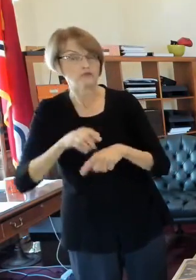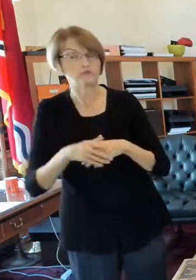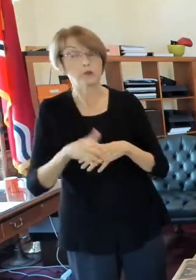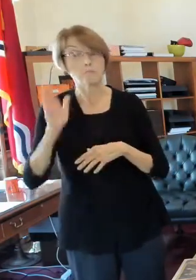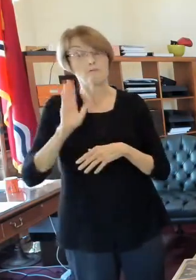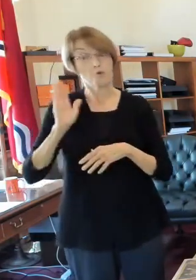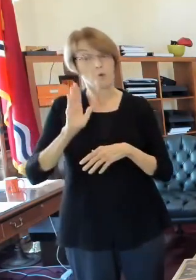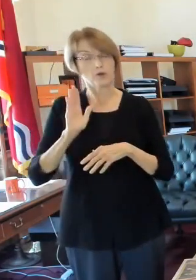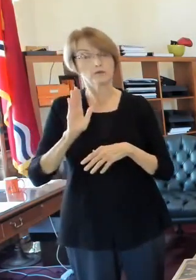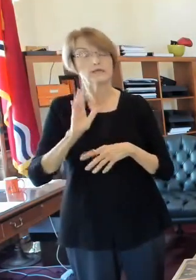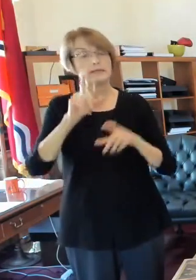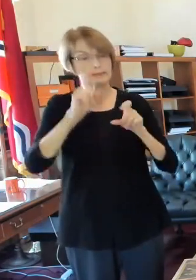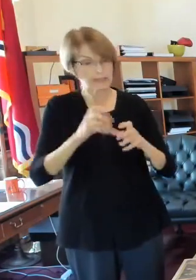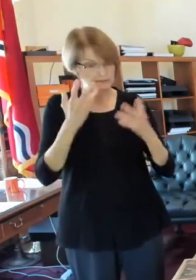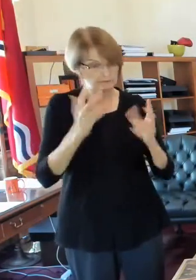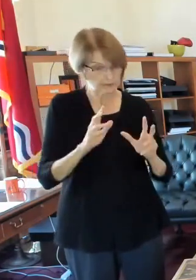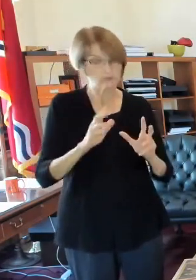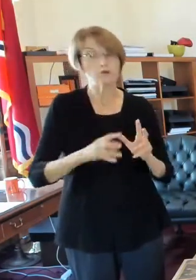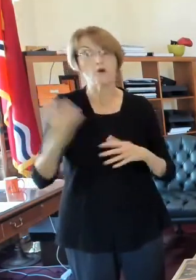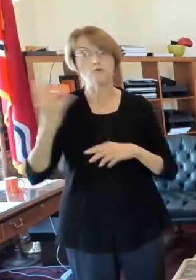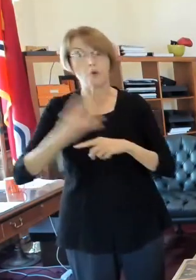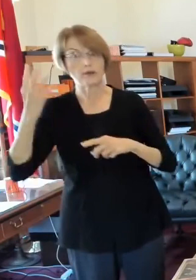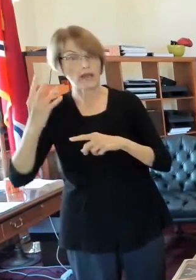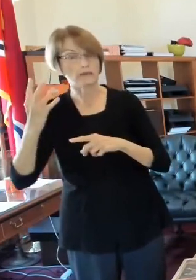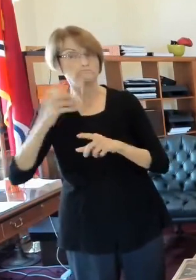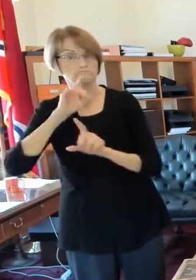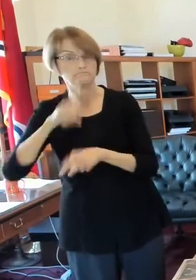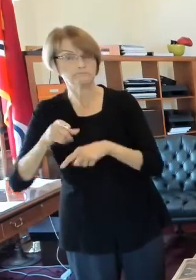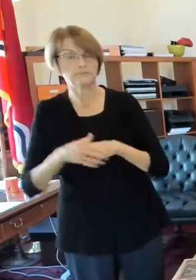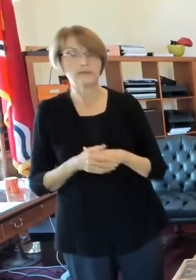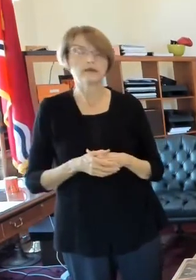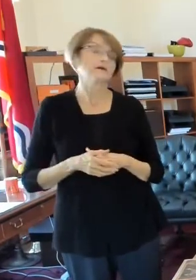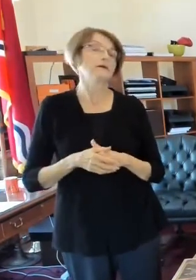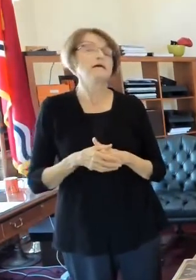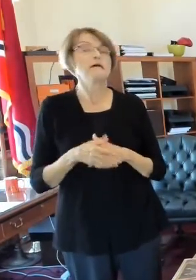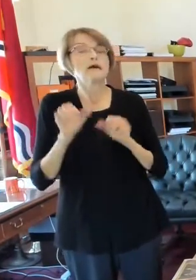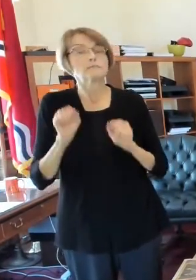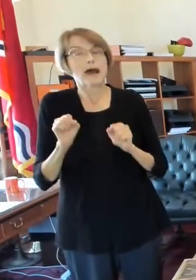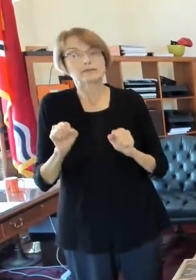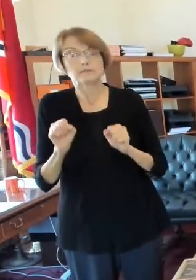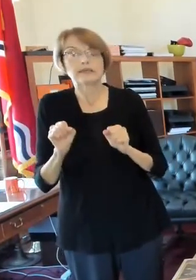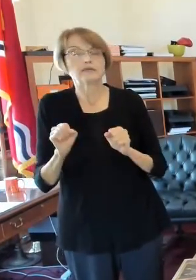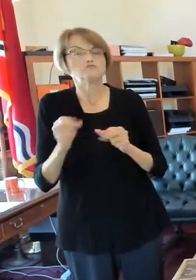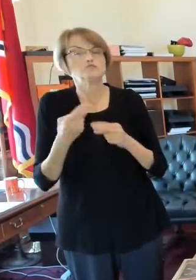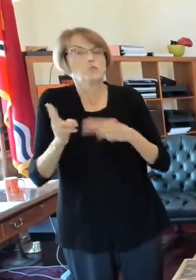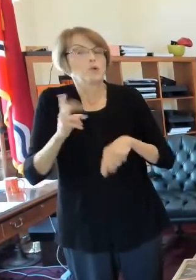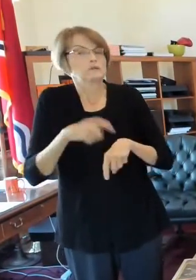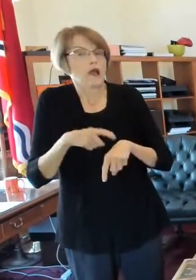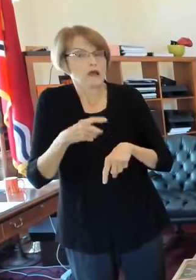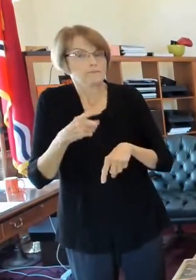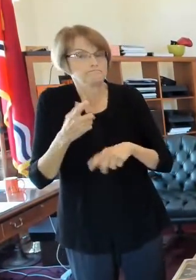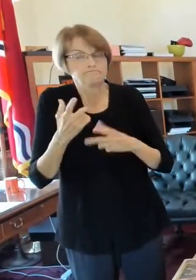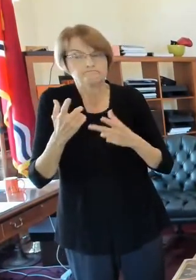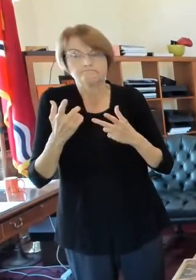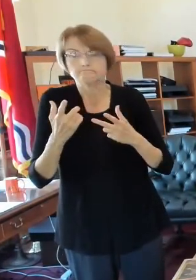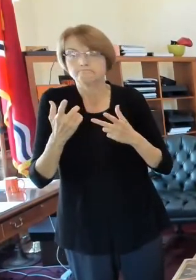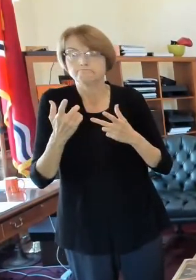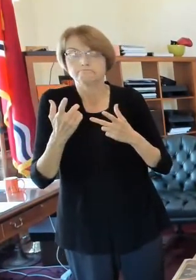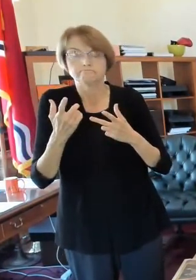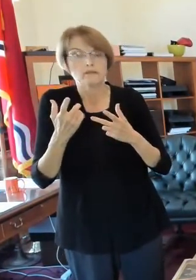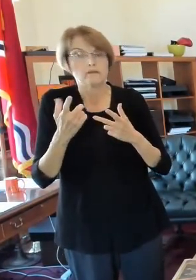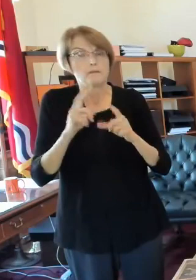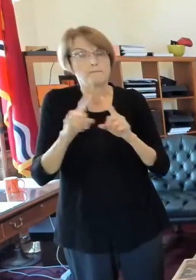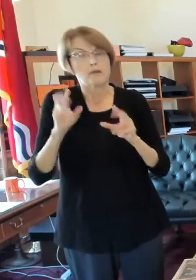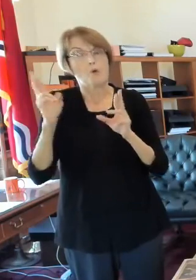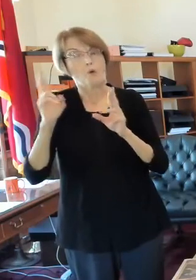So this might be just a blip, or hopefully it will be